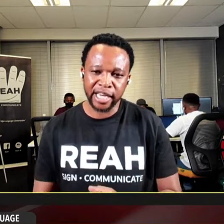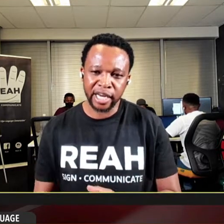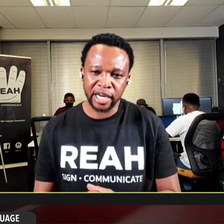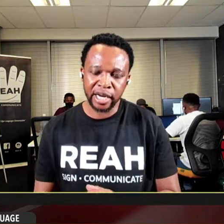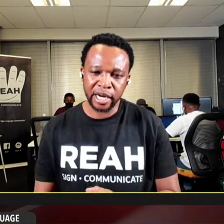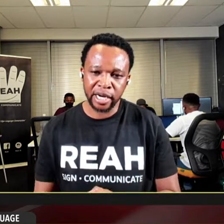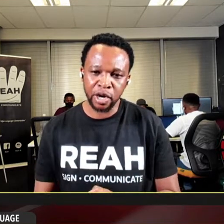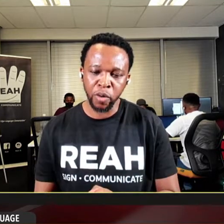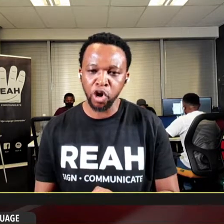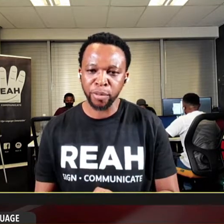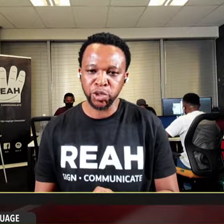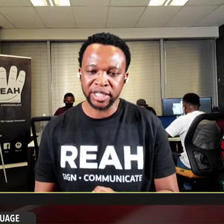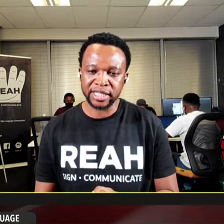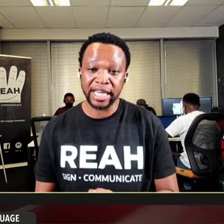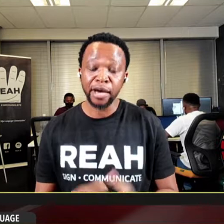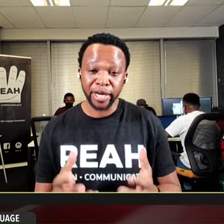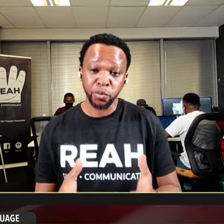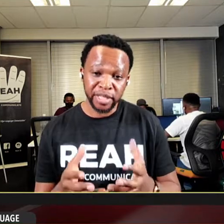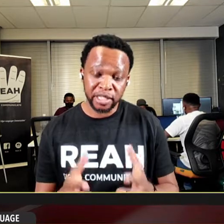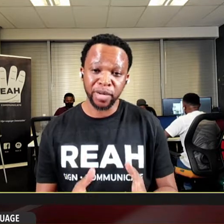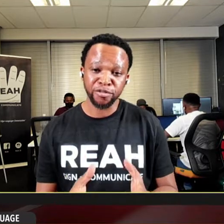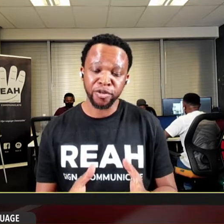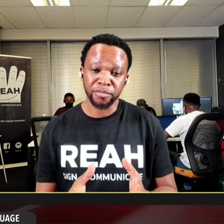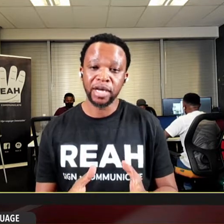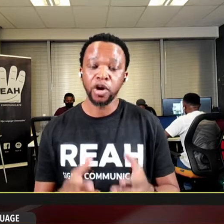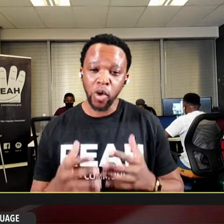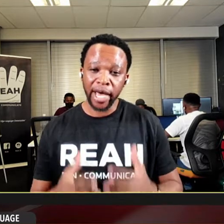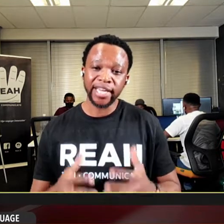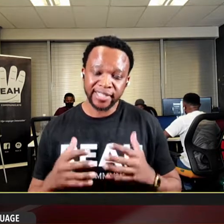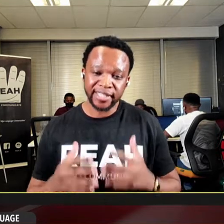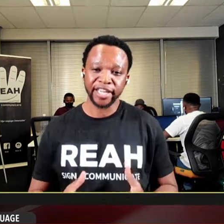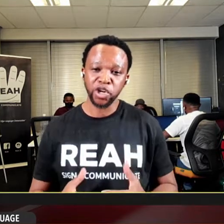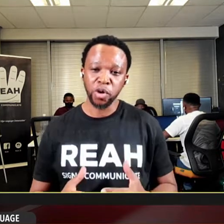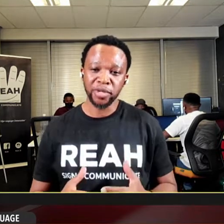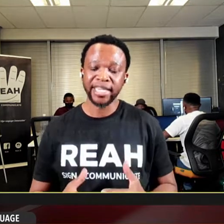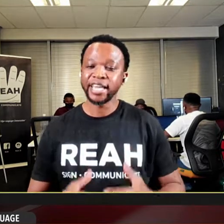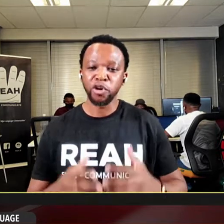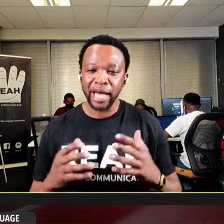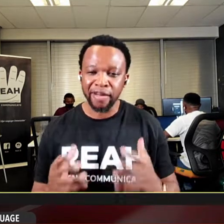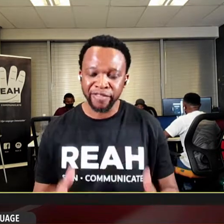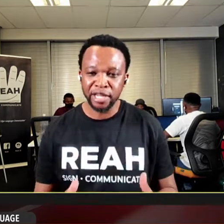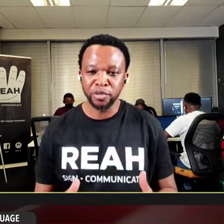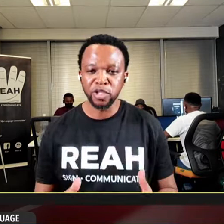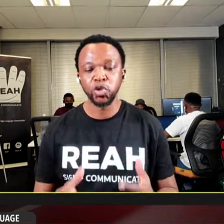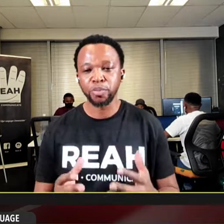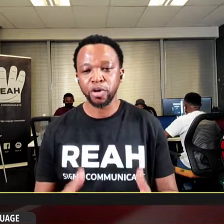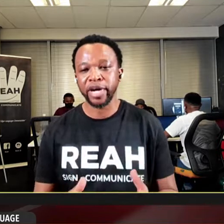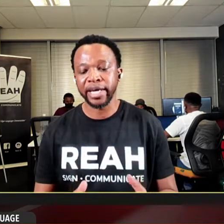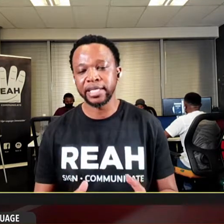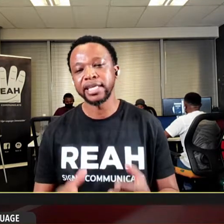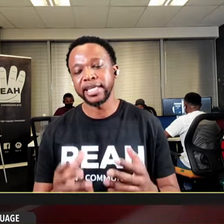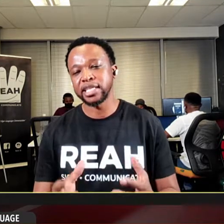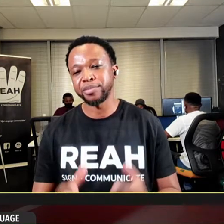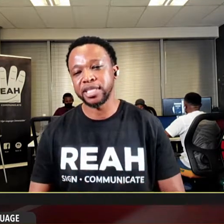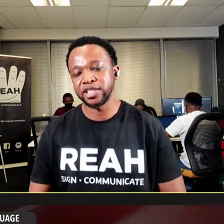access work opportunities. But with this platform, while they are sitting at home, they will be available to